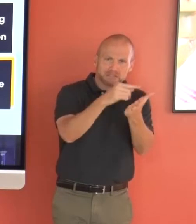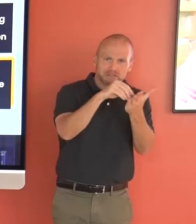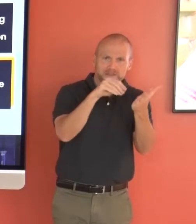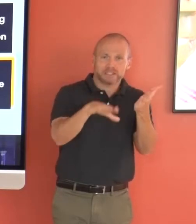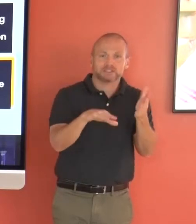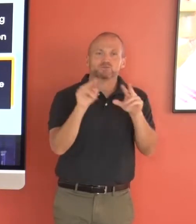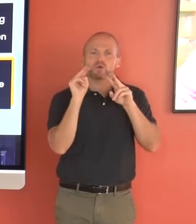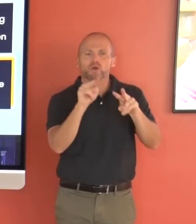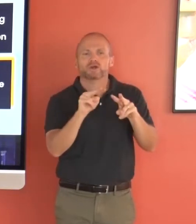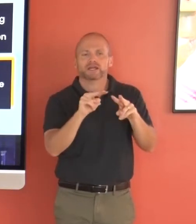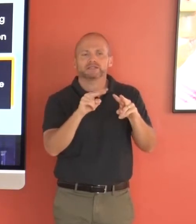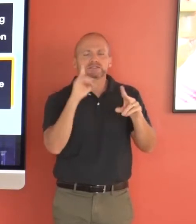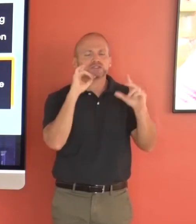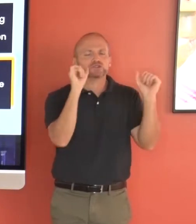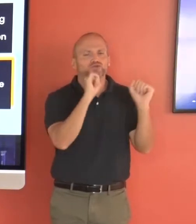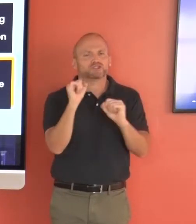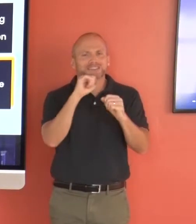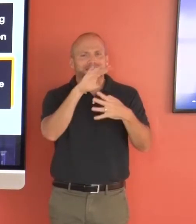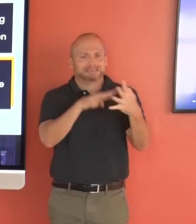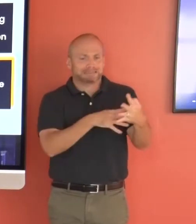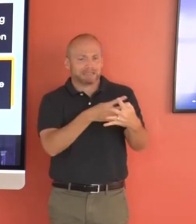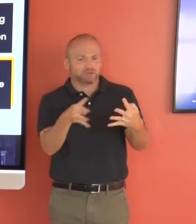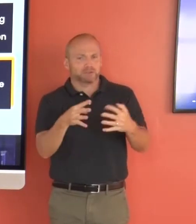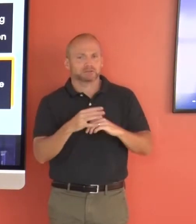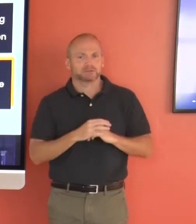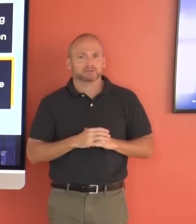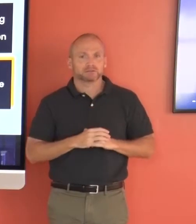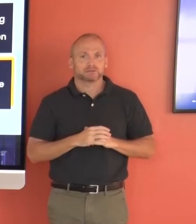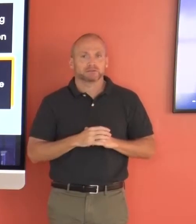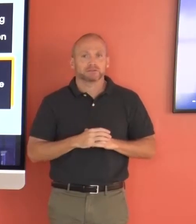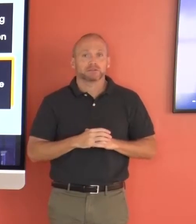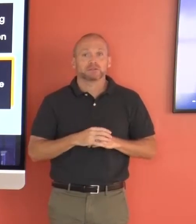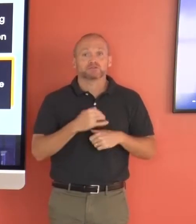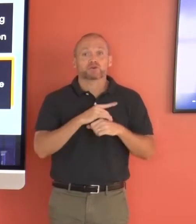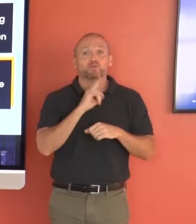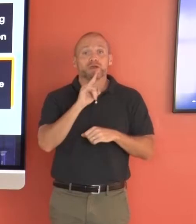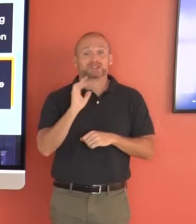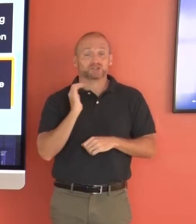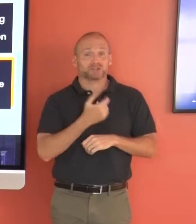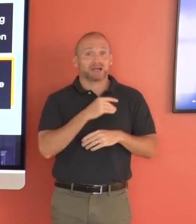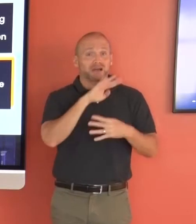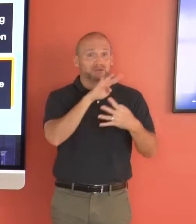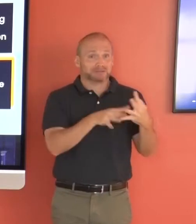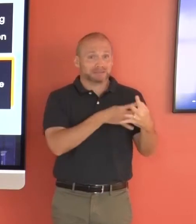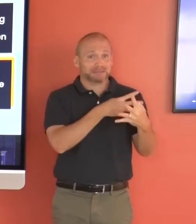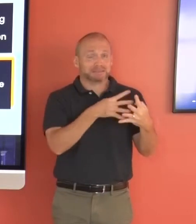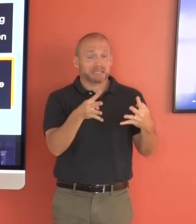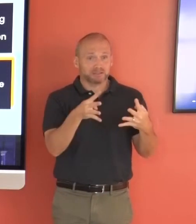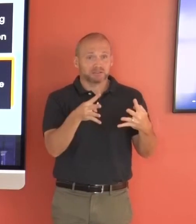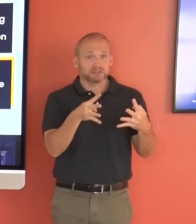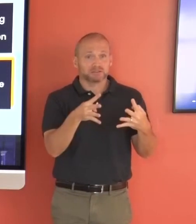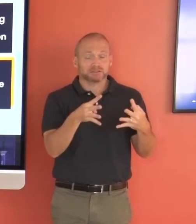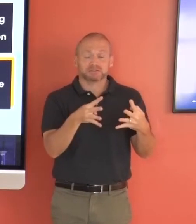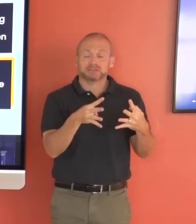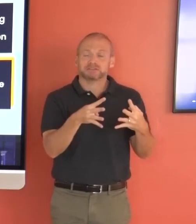scheduling. What does that mean? We're going to make sure that our scheduling is demand driven.